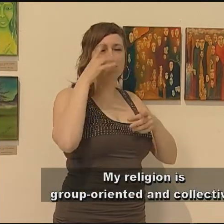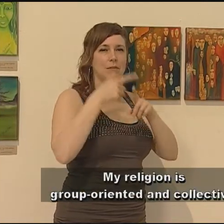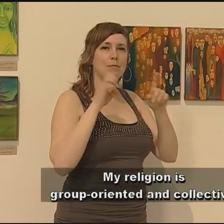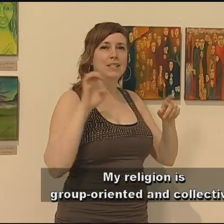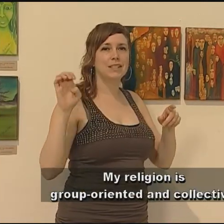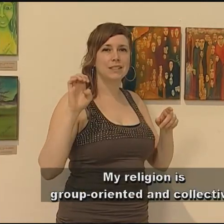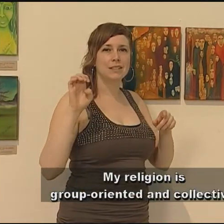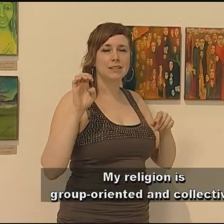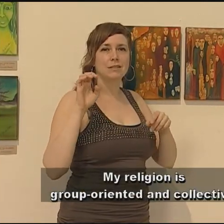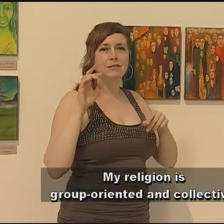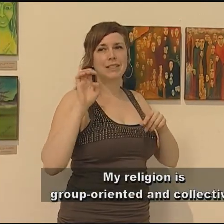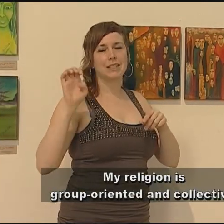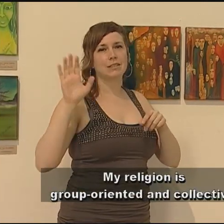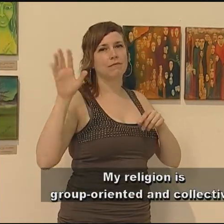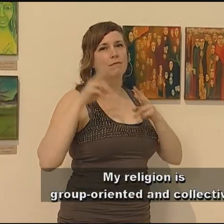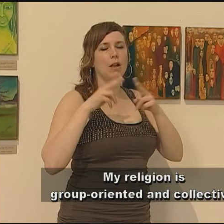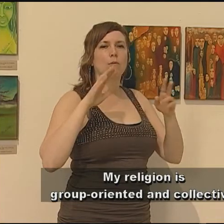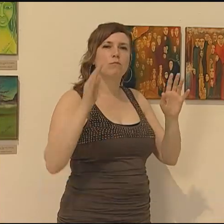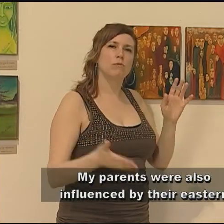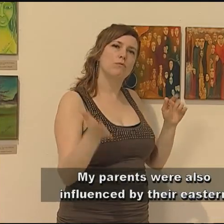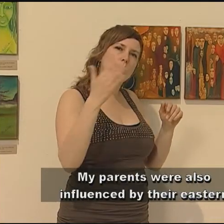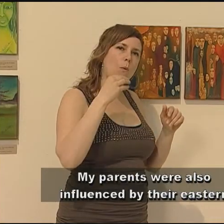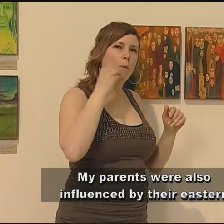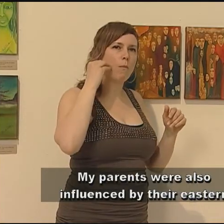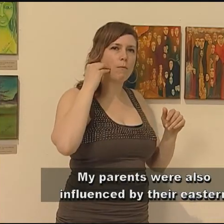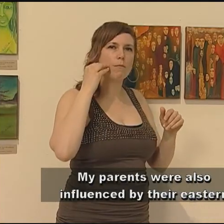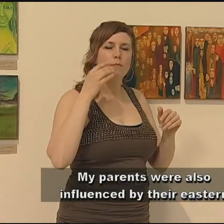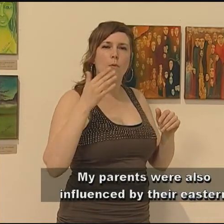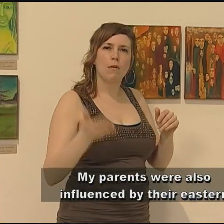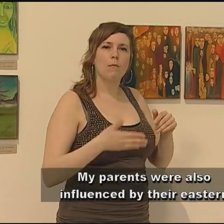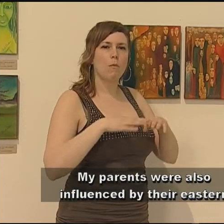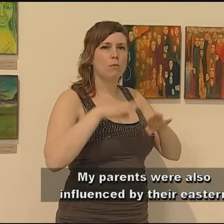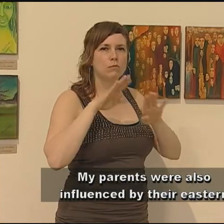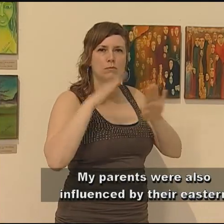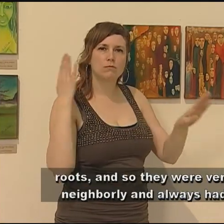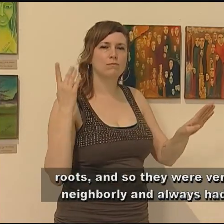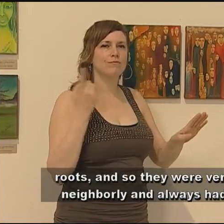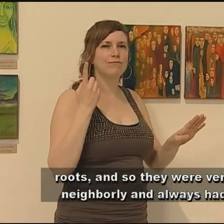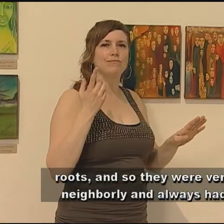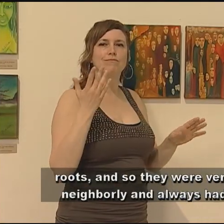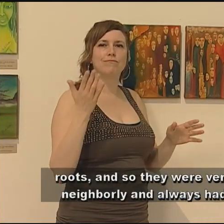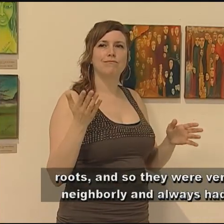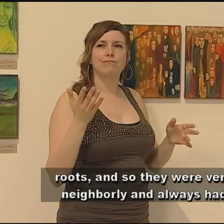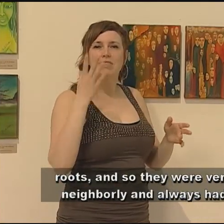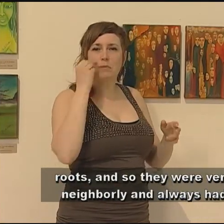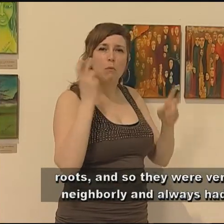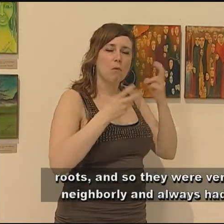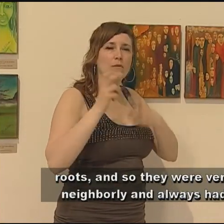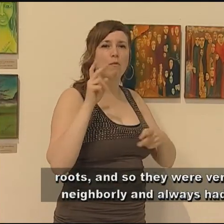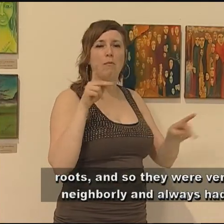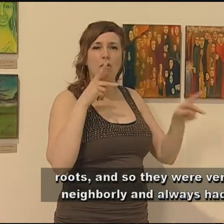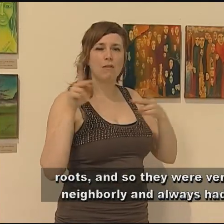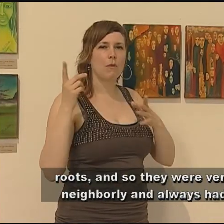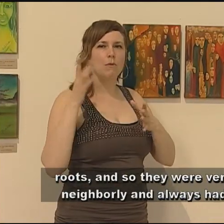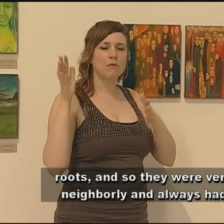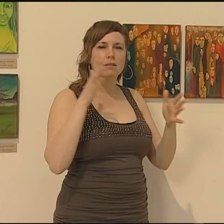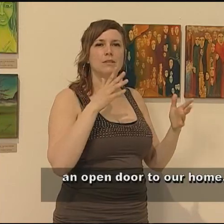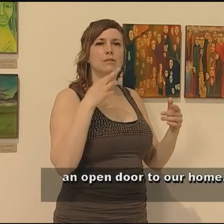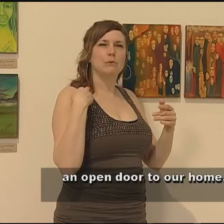My religion is group-oriented and collective. My parents were also influenced by their Eastern roots, and so they were very neighborly and